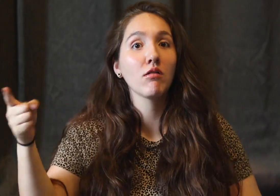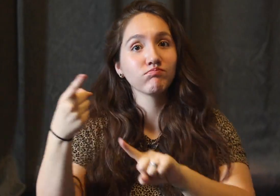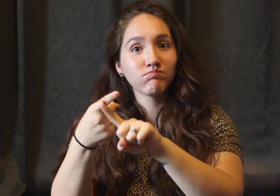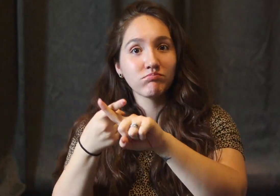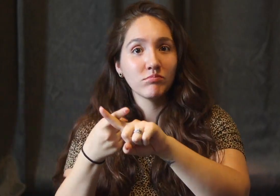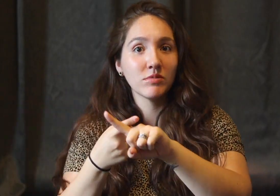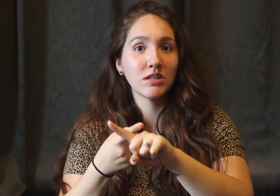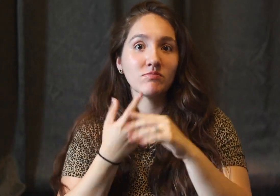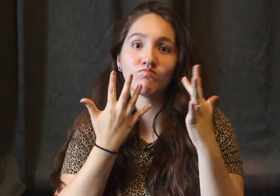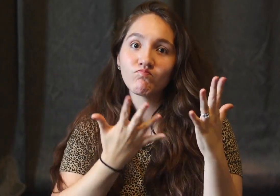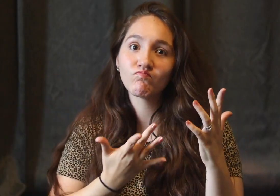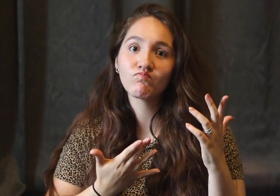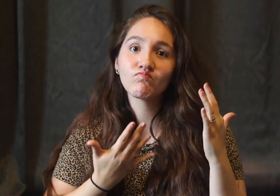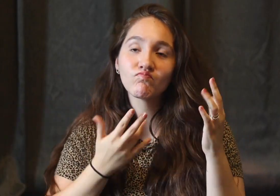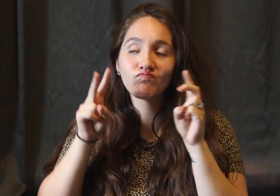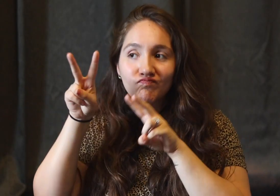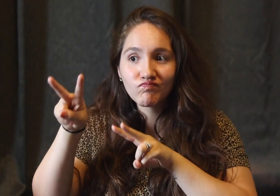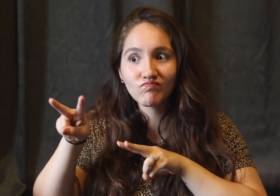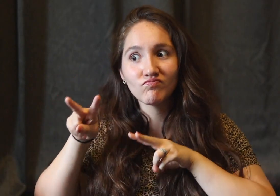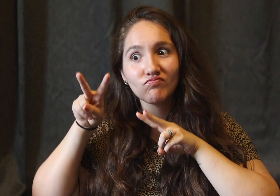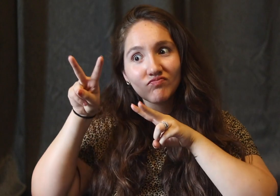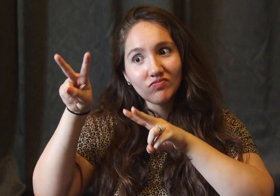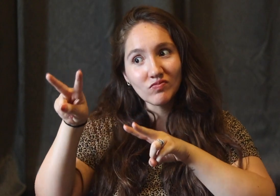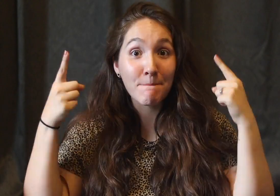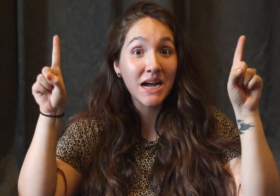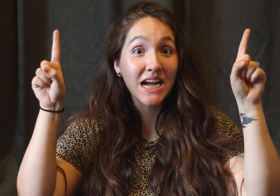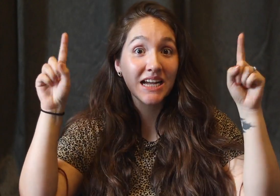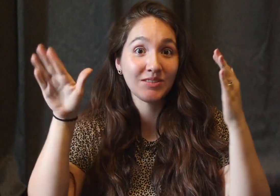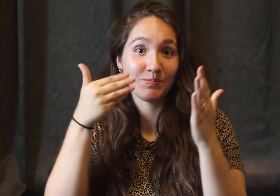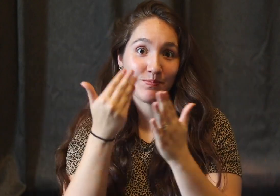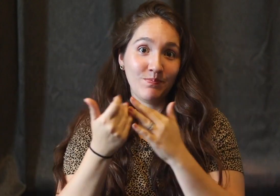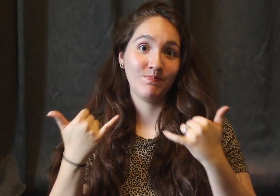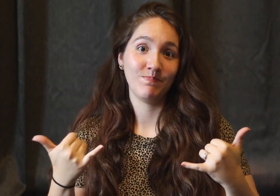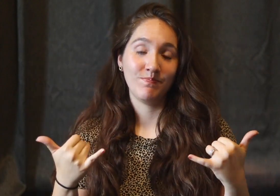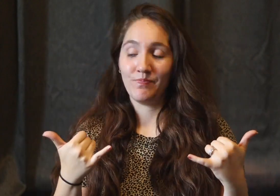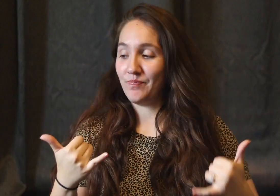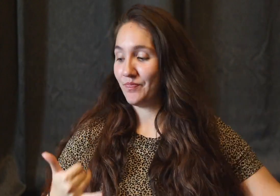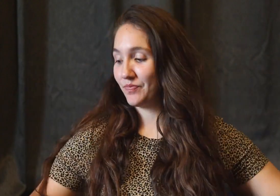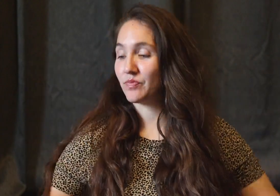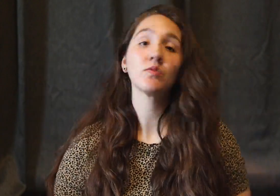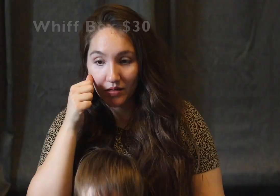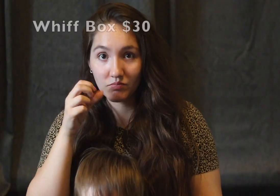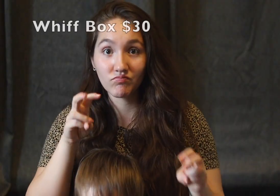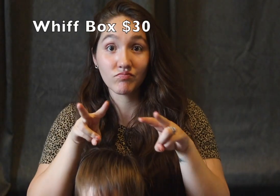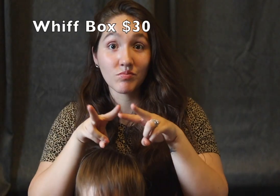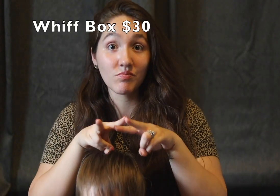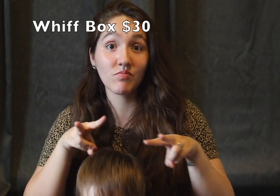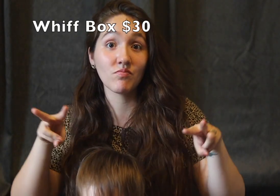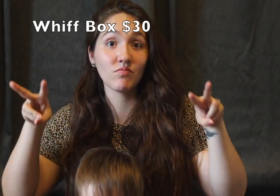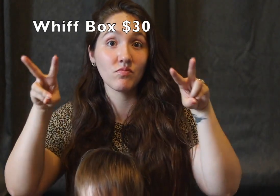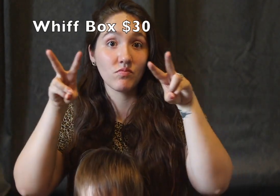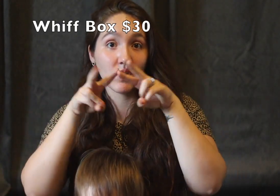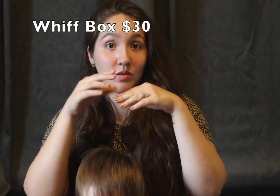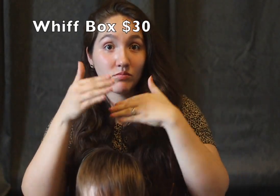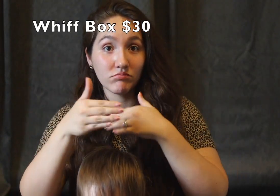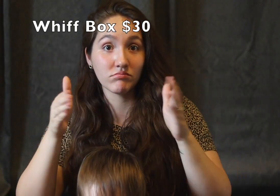I was waiting and looking forward to this all month, and it finally arrived today. Whiff boxes